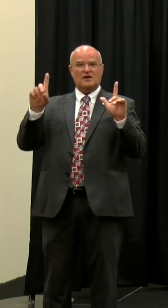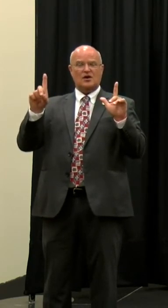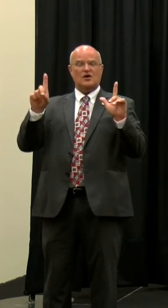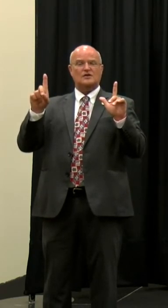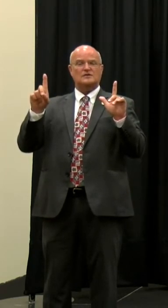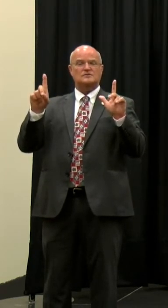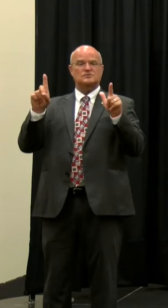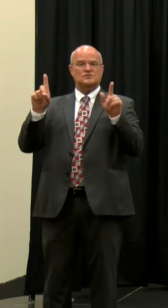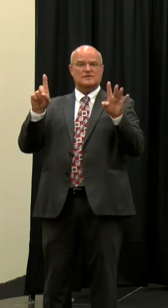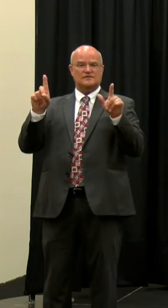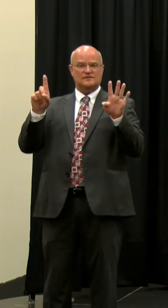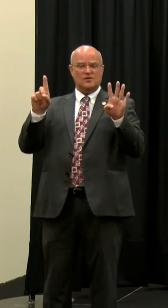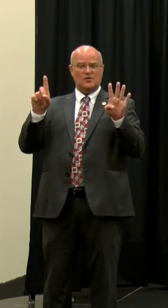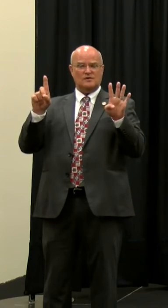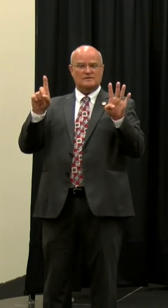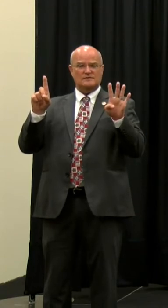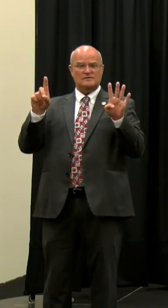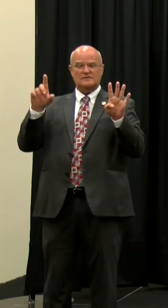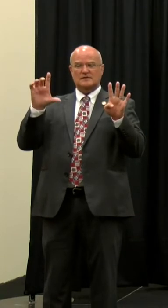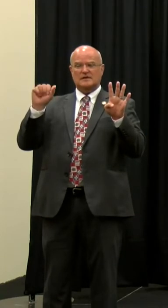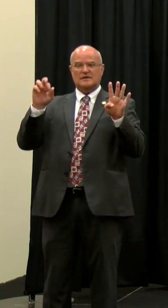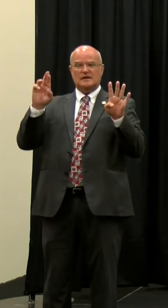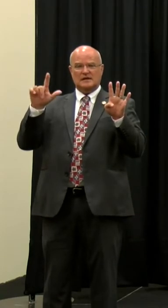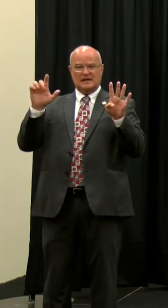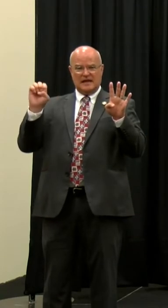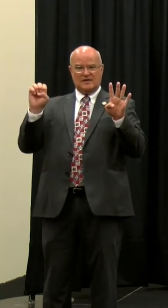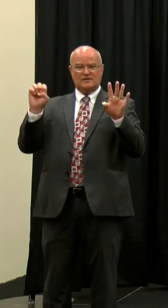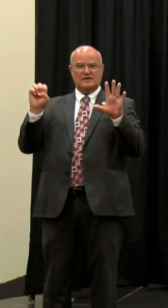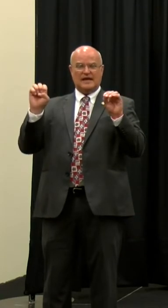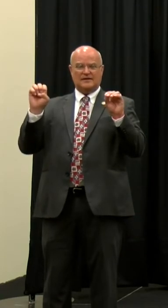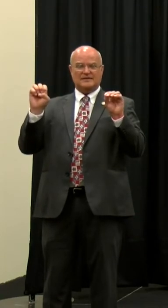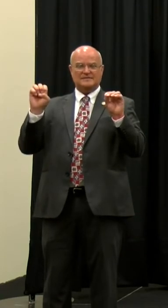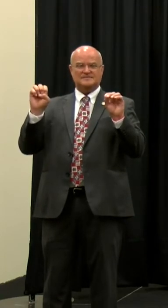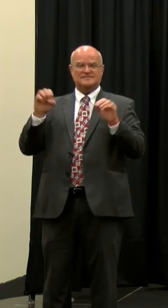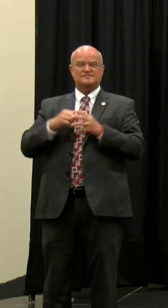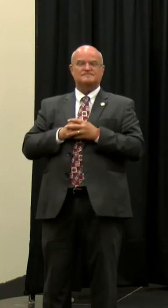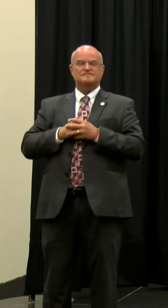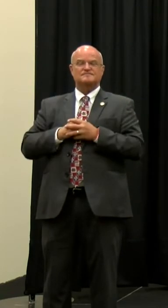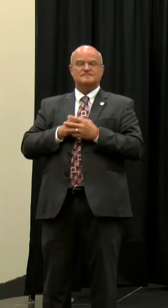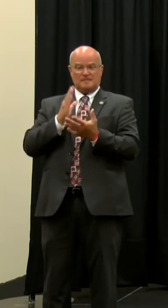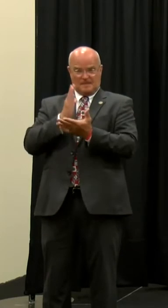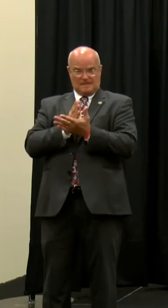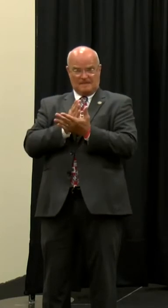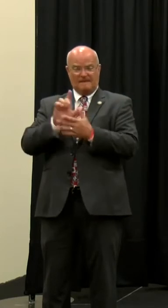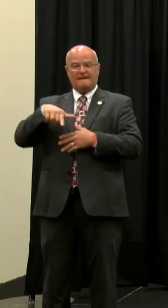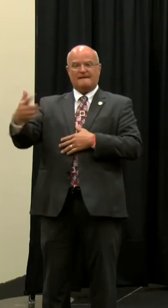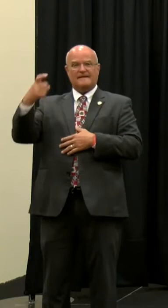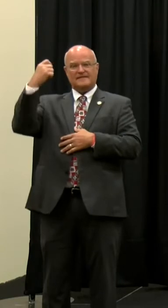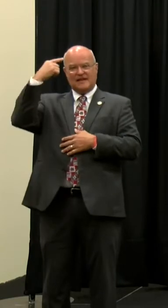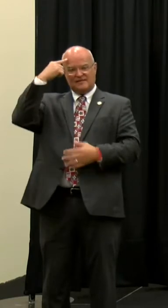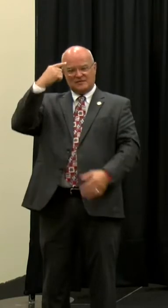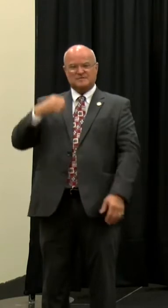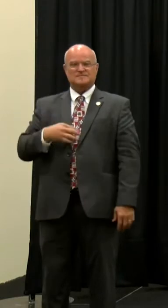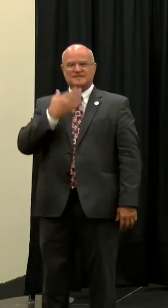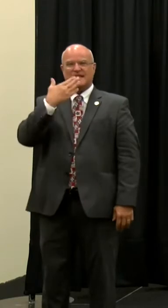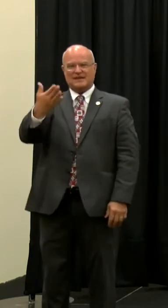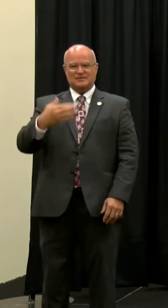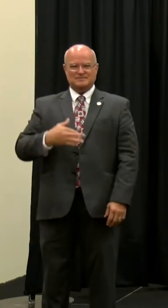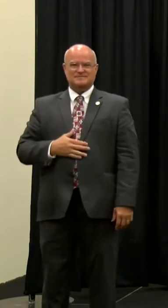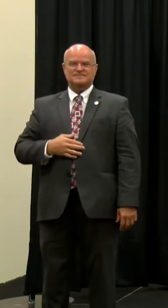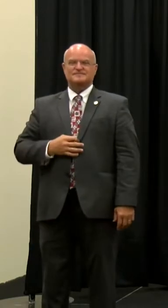at 24, and lastly, Carroll County. So I'll stop there and turn this back over to the Governor. Thank